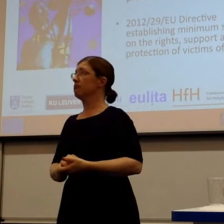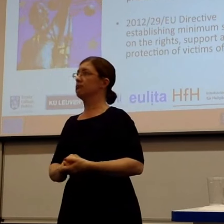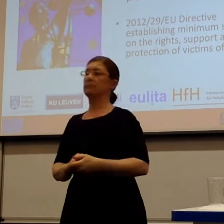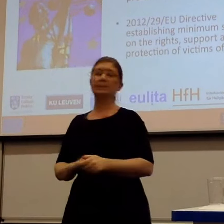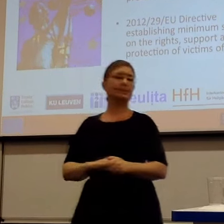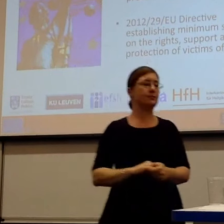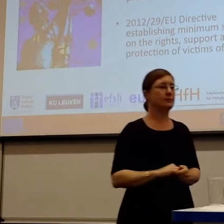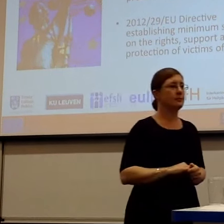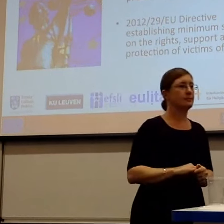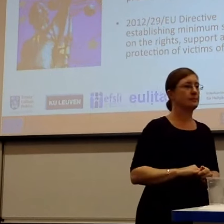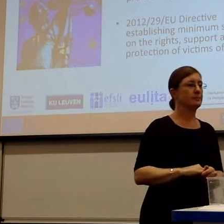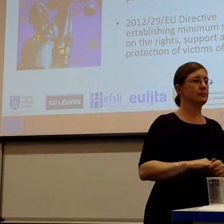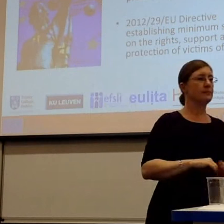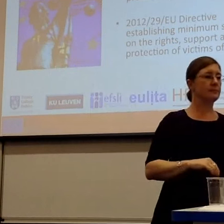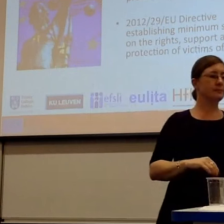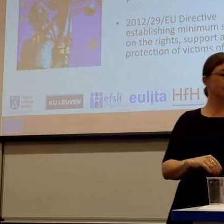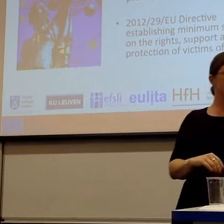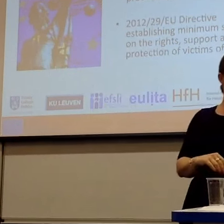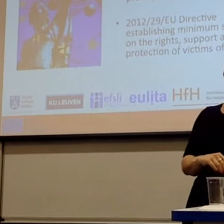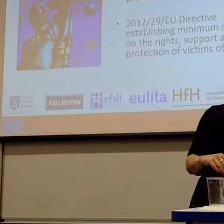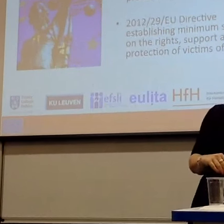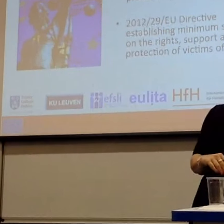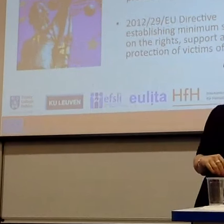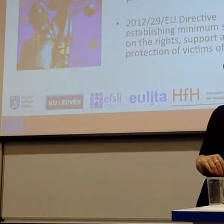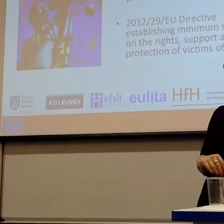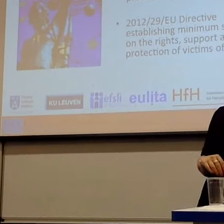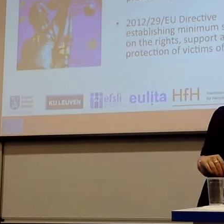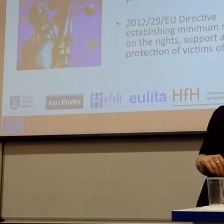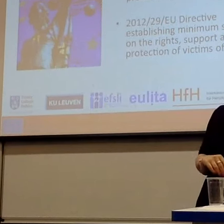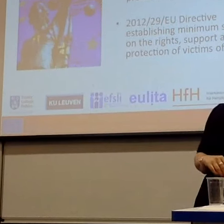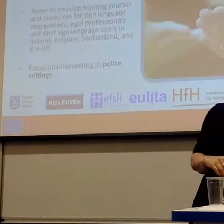and directives do exist at European level, but we wanted to increase them more.